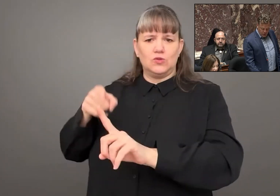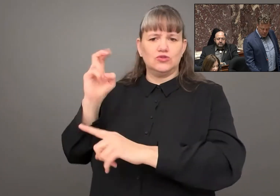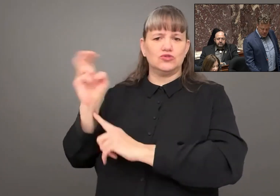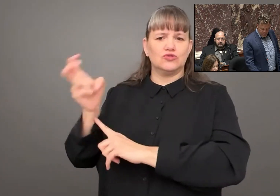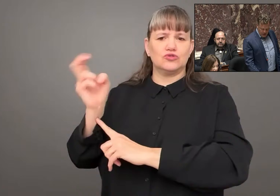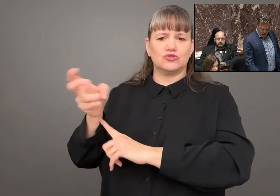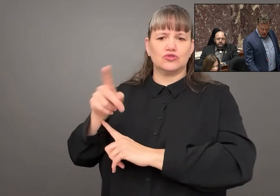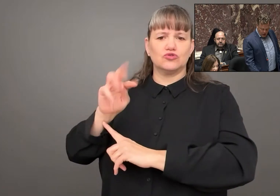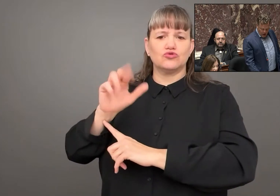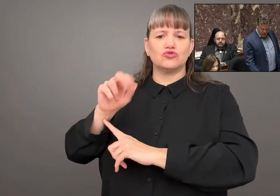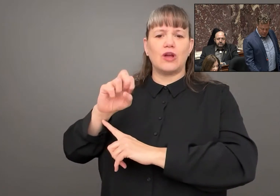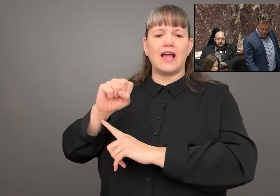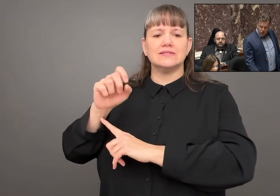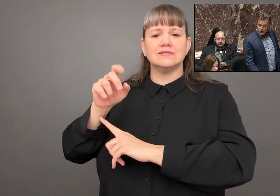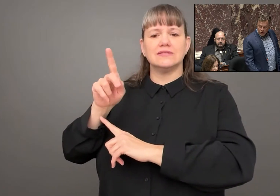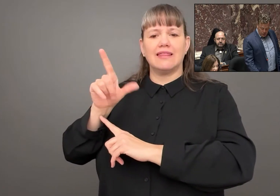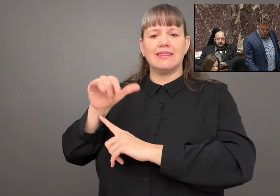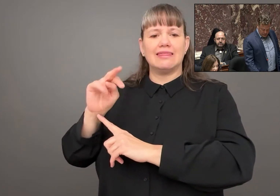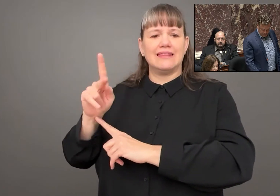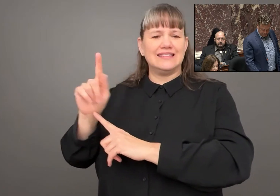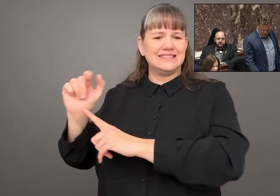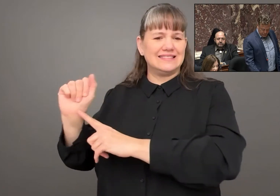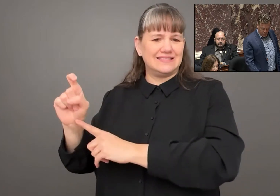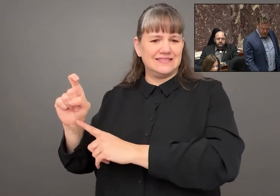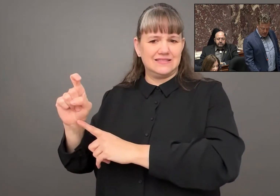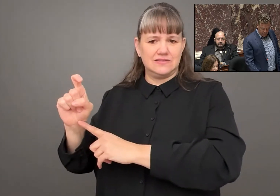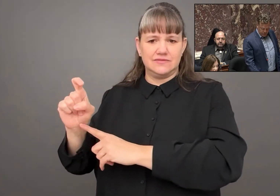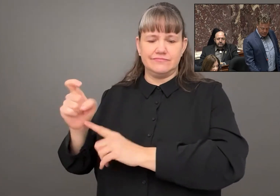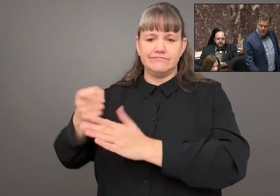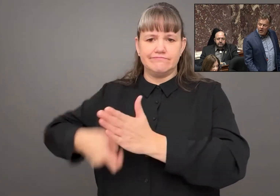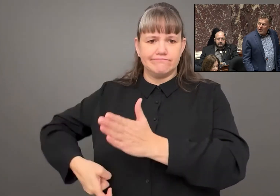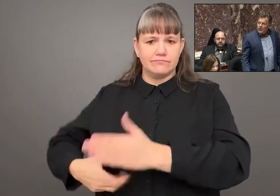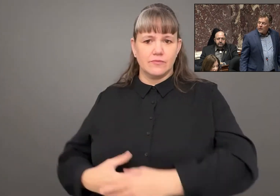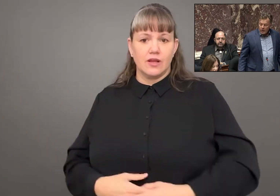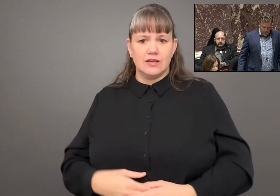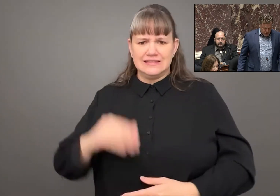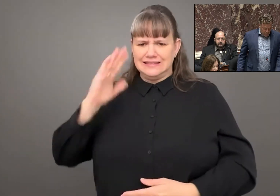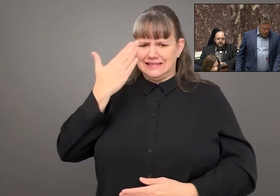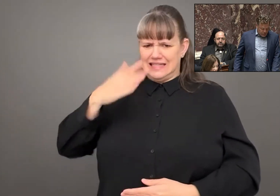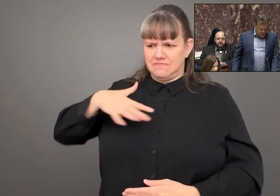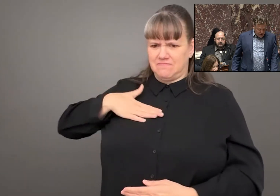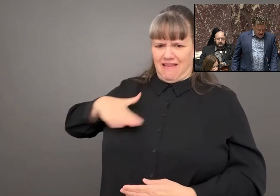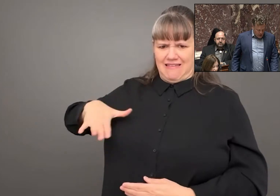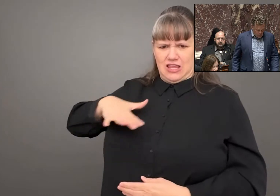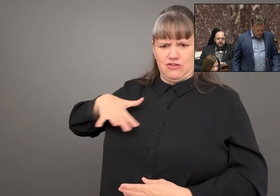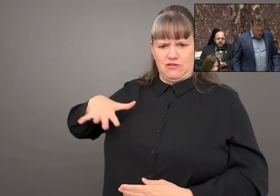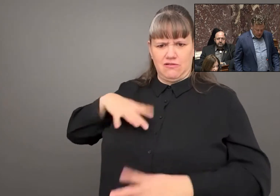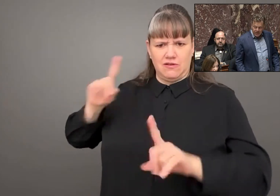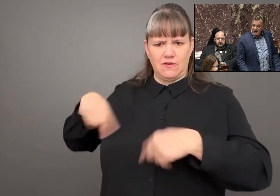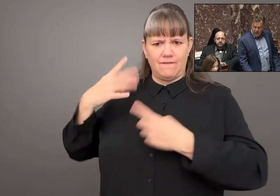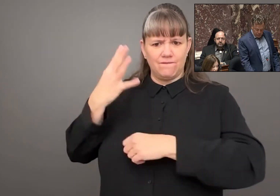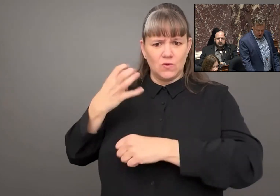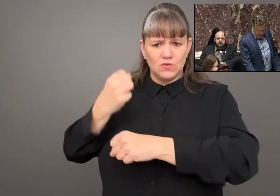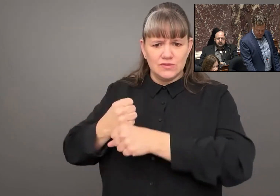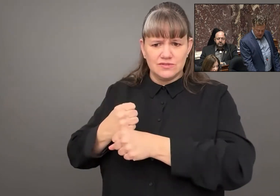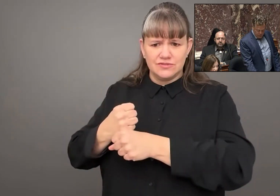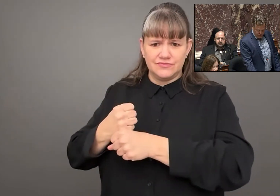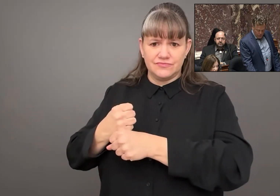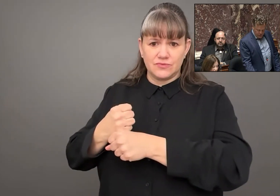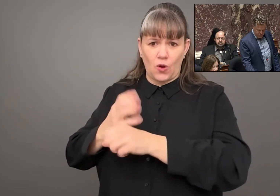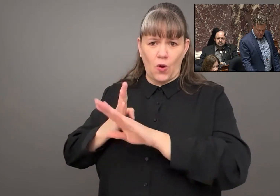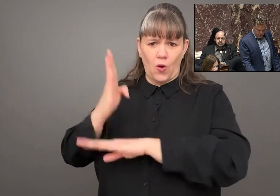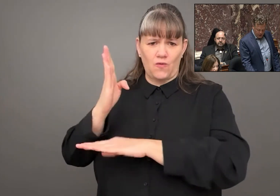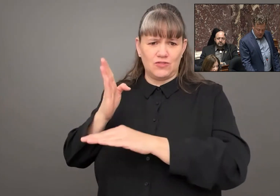Sky drivers have been overcharged for 4 years. Mr. Speaker, if kitchen table affordability is really this